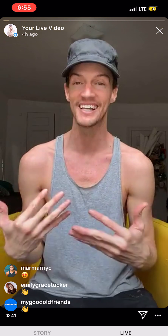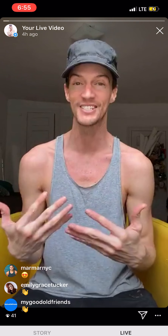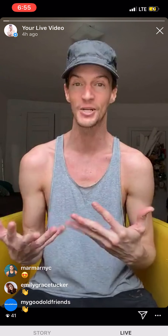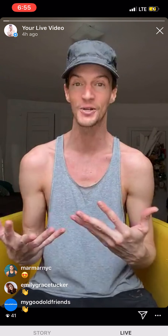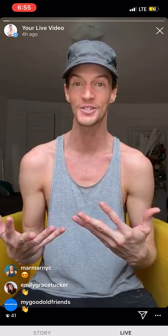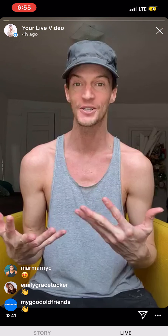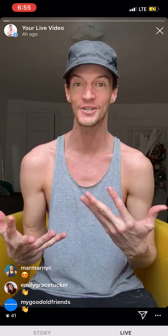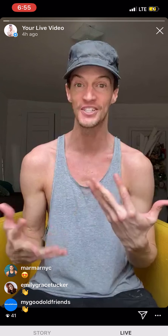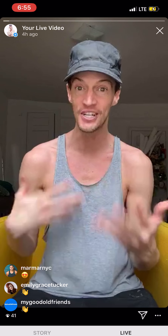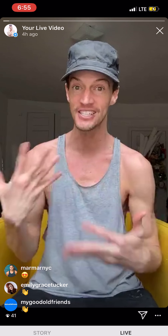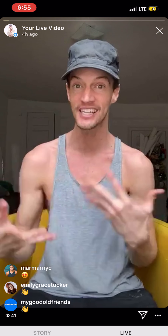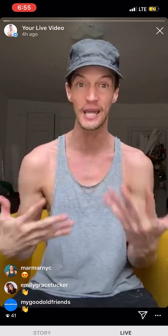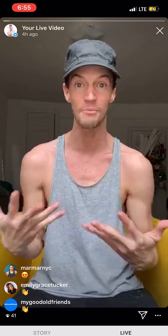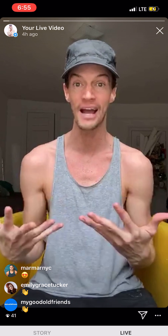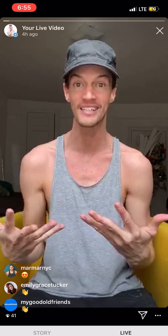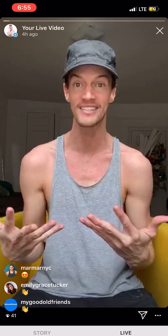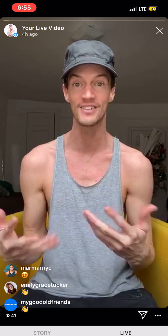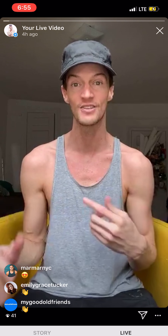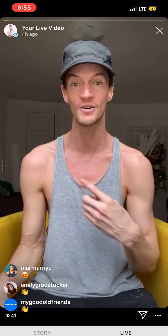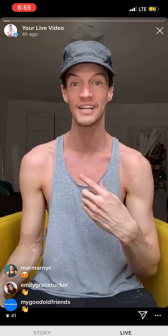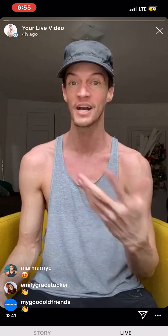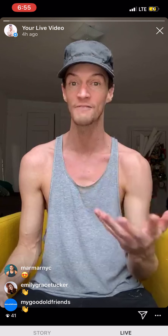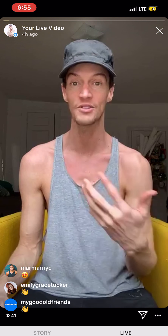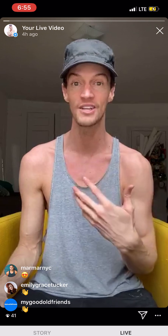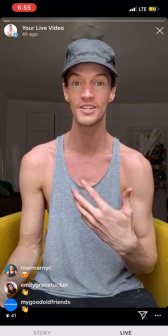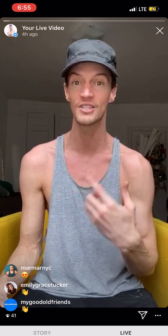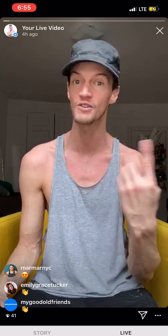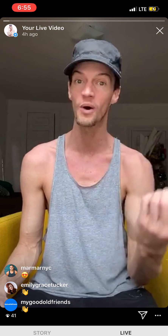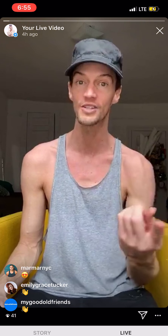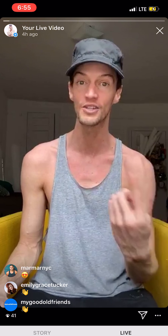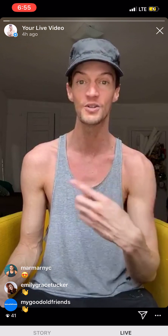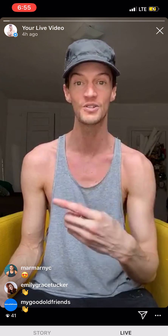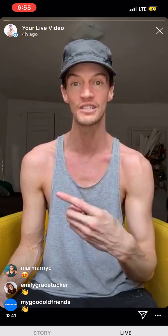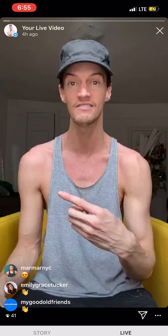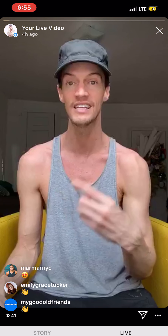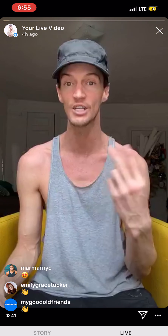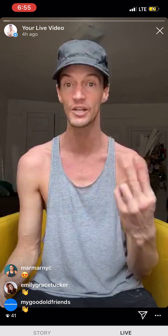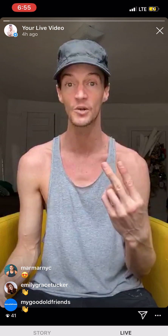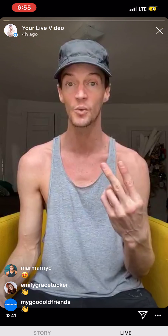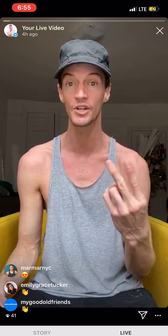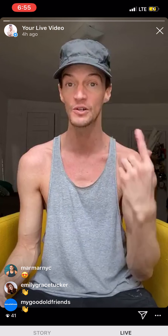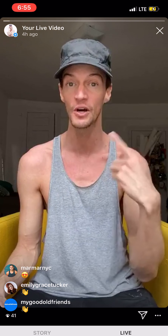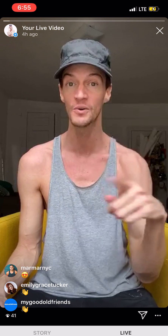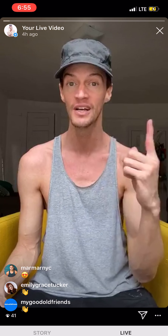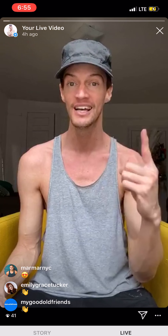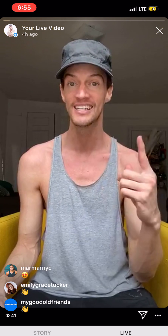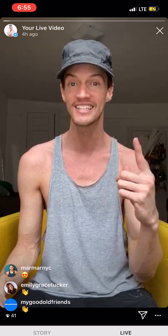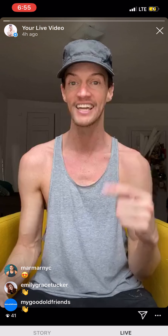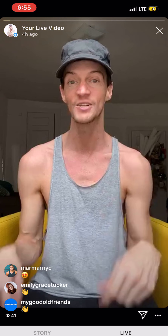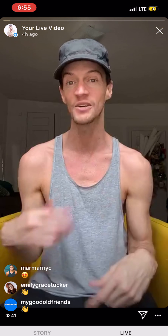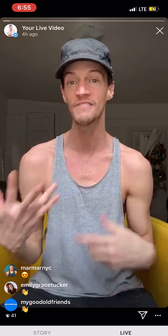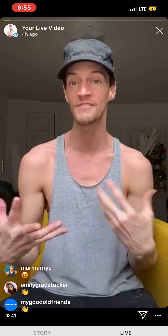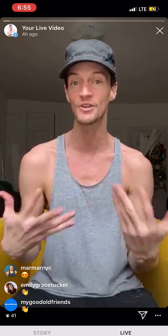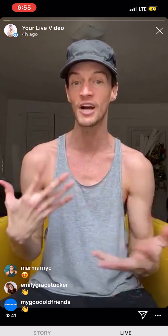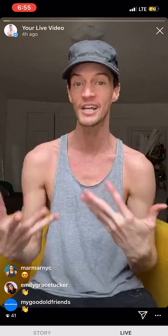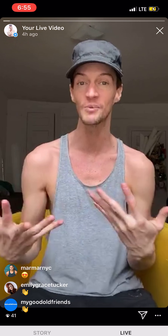just encouraged her just to keep practicing. So in conversations, if you're watching the news or TV and you hear a word you know to sign it, or even if you're talking with